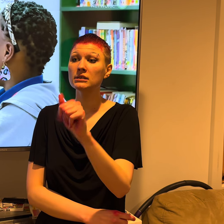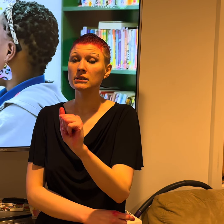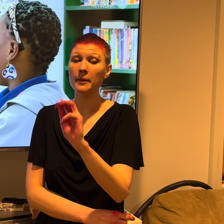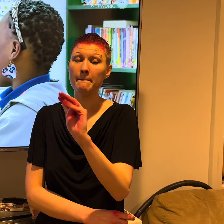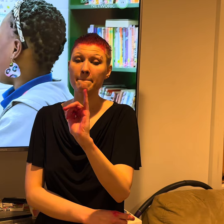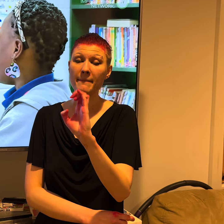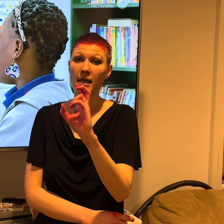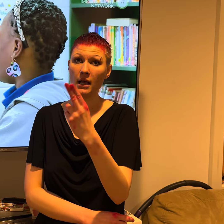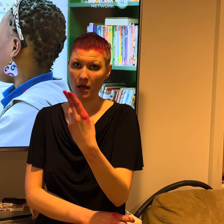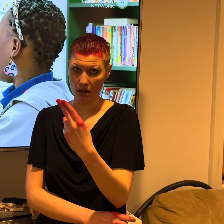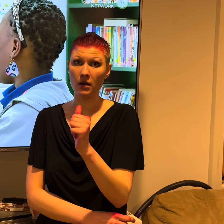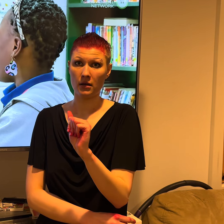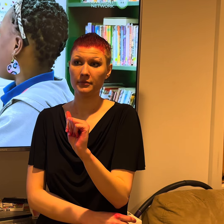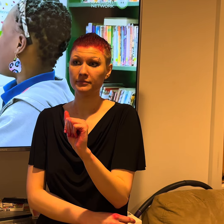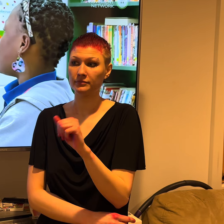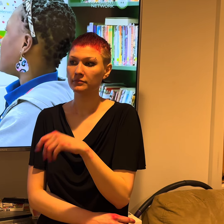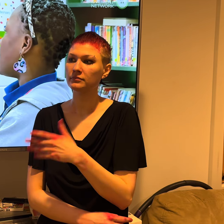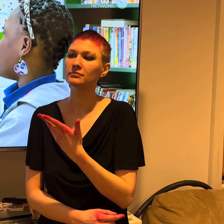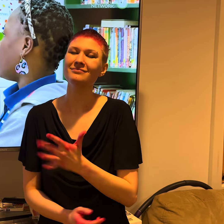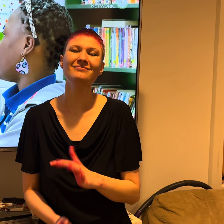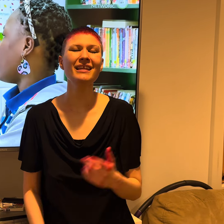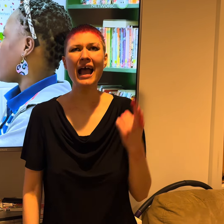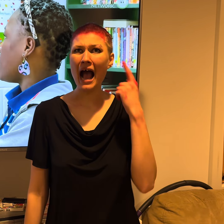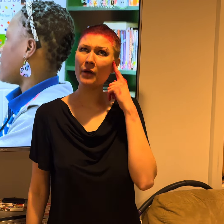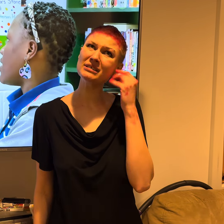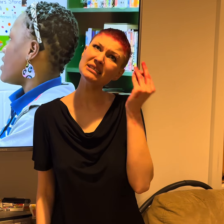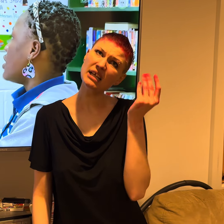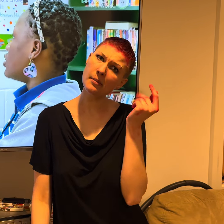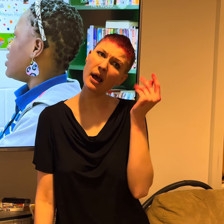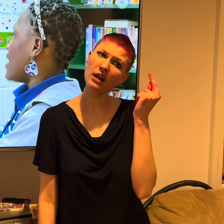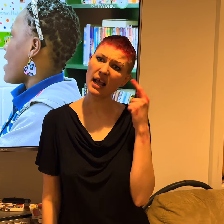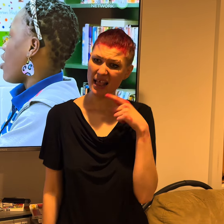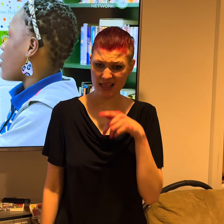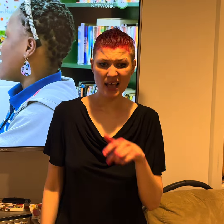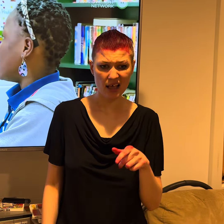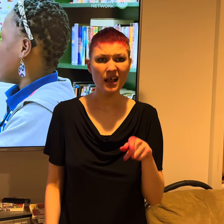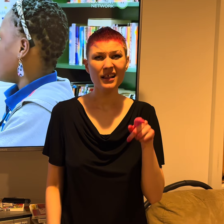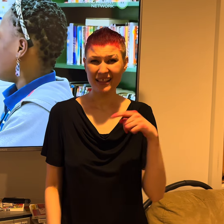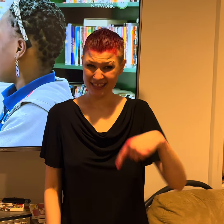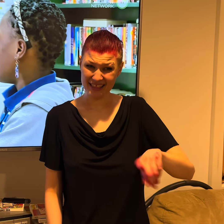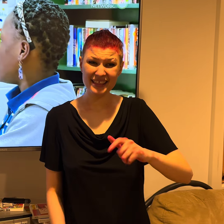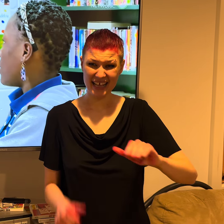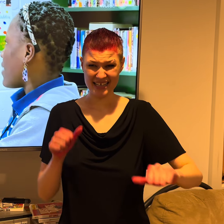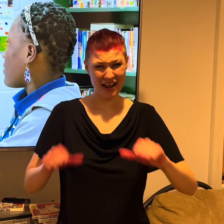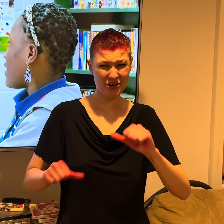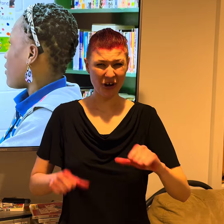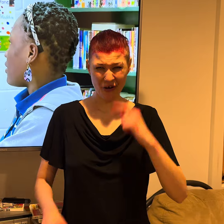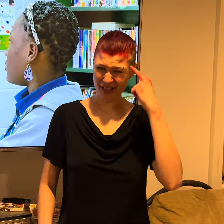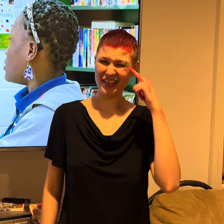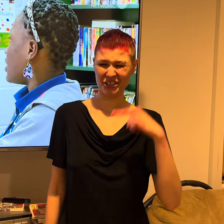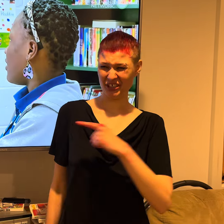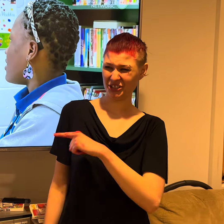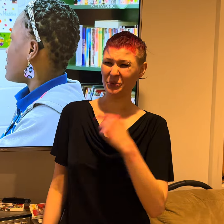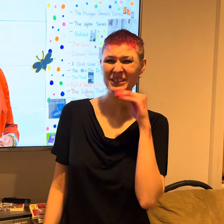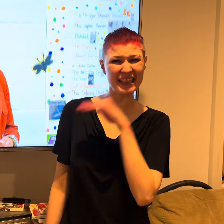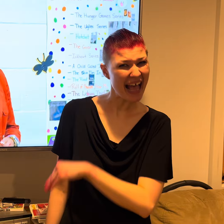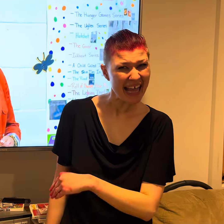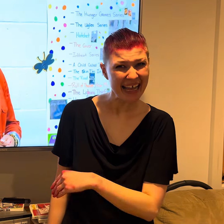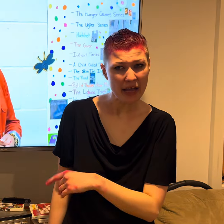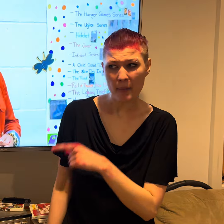did doubt her a lot because they didn't believe her, but she had already seen the sun, so maybe they were a little jealous and they didn't want to